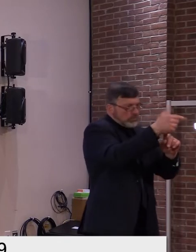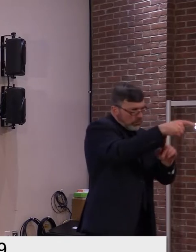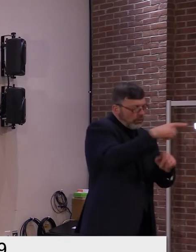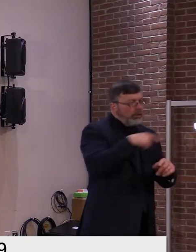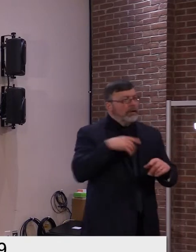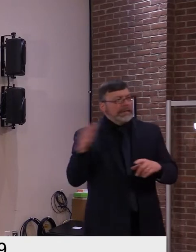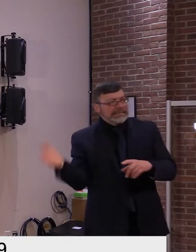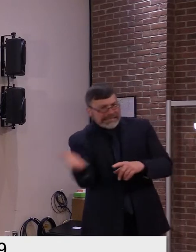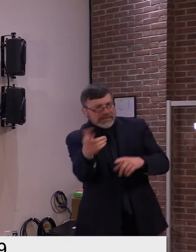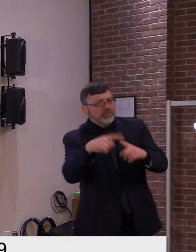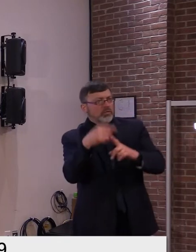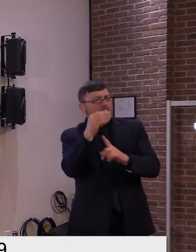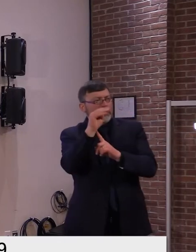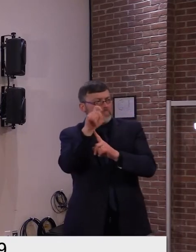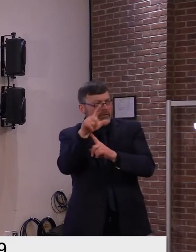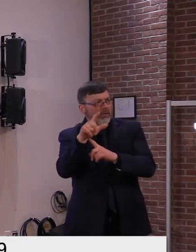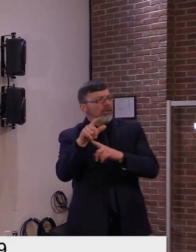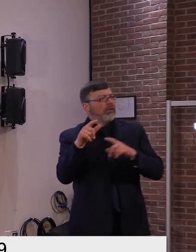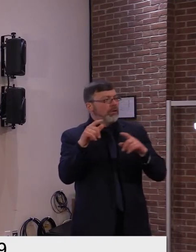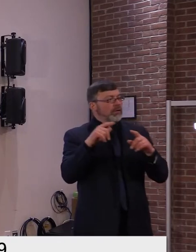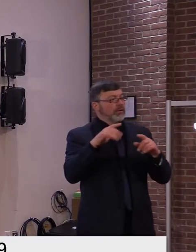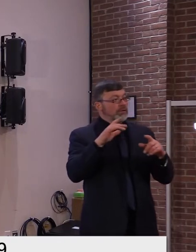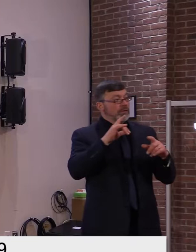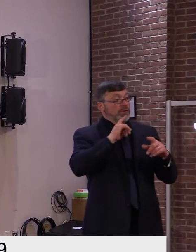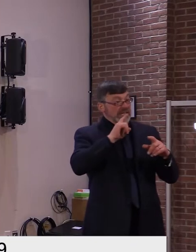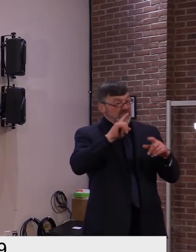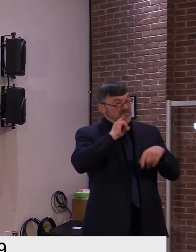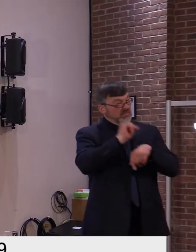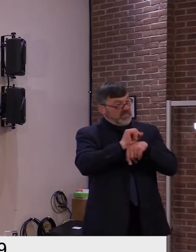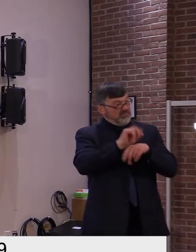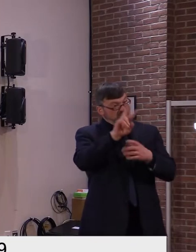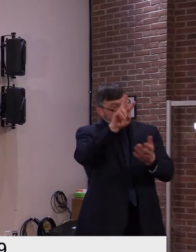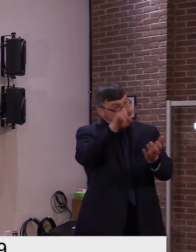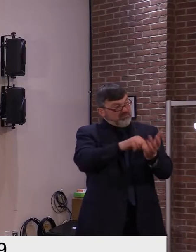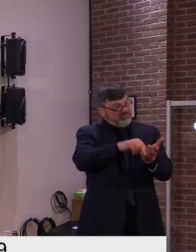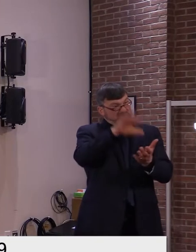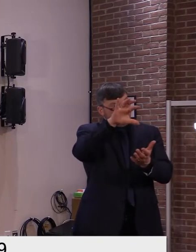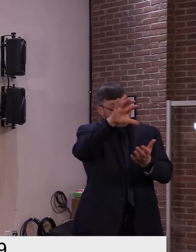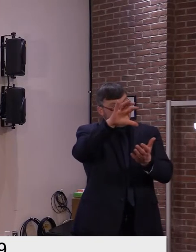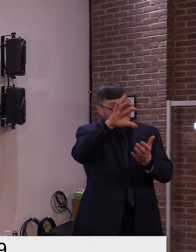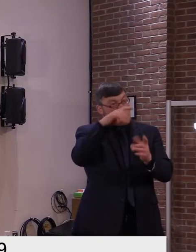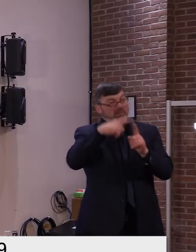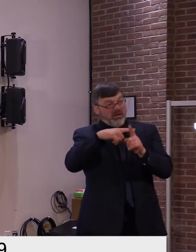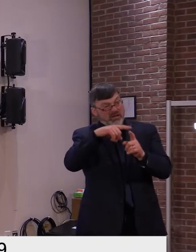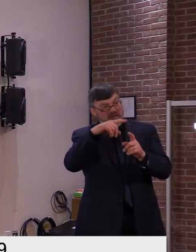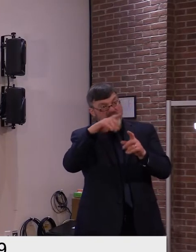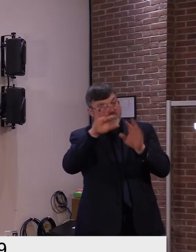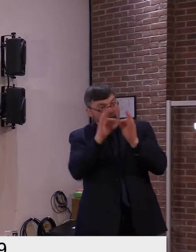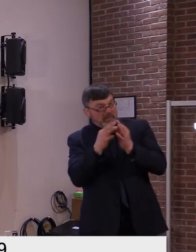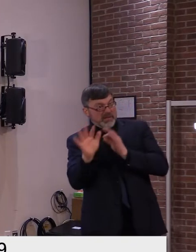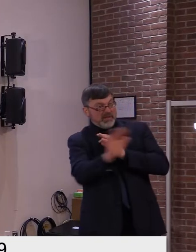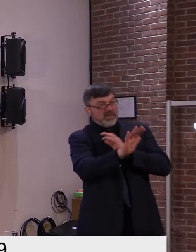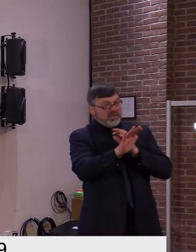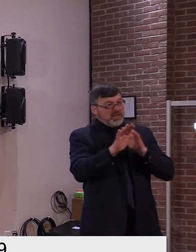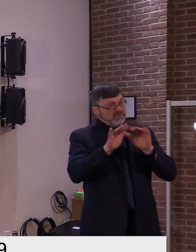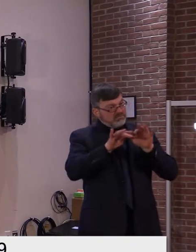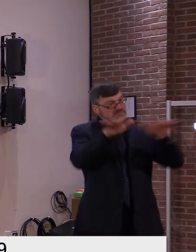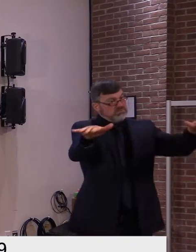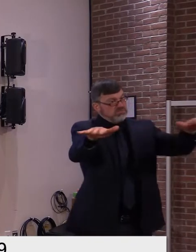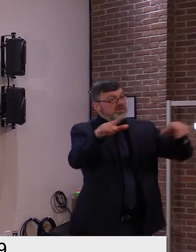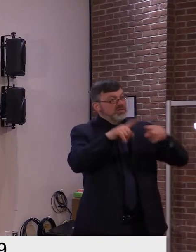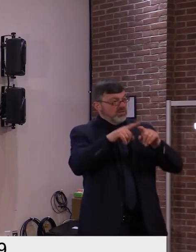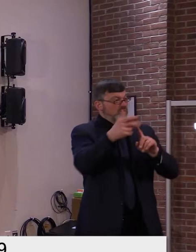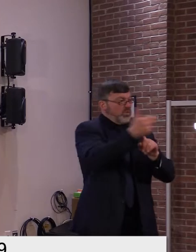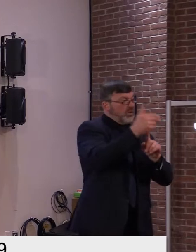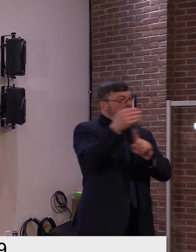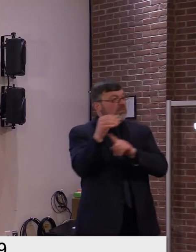adults and kids into hotel motels across the state. We have to transition as we come out of this